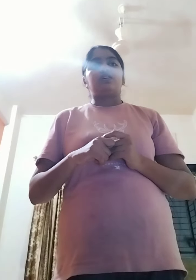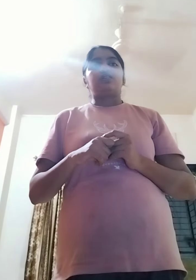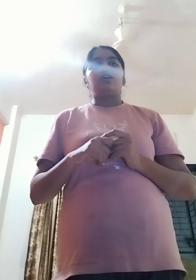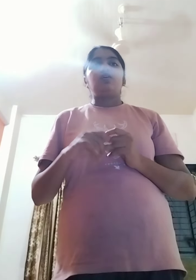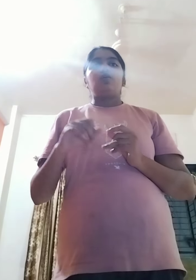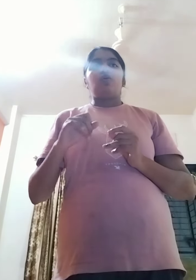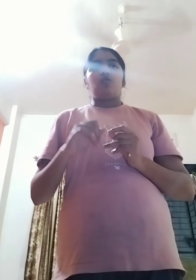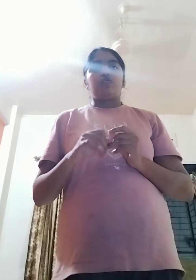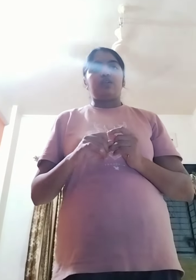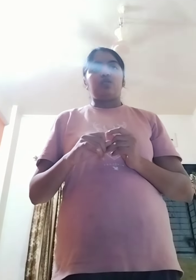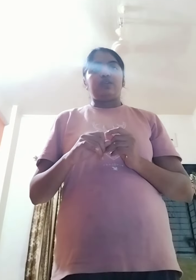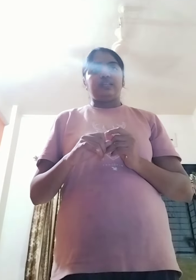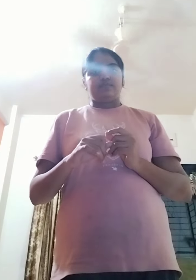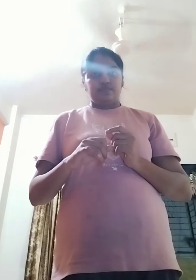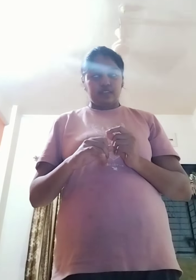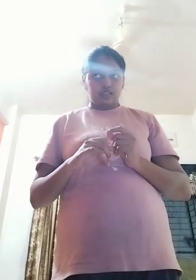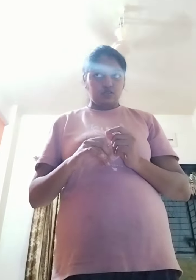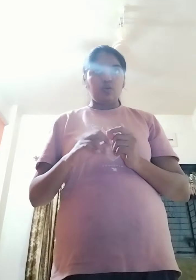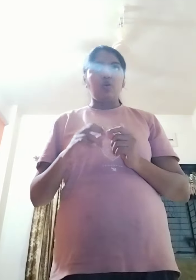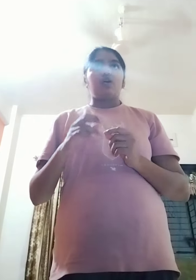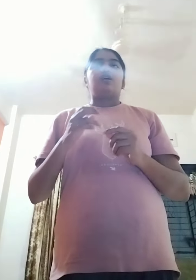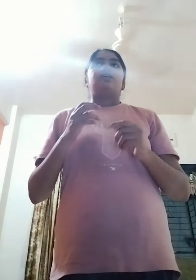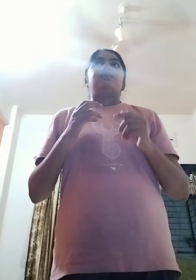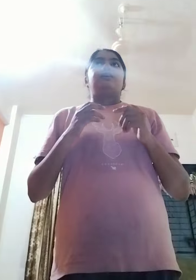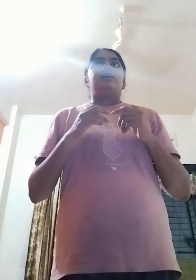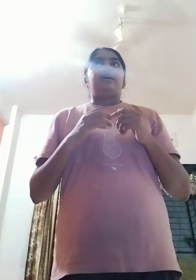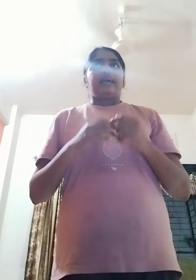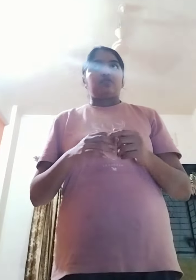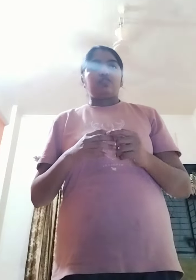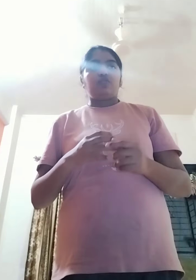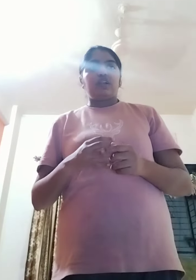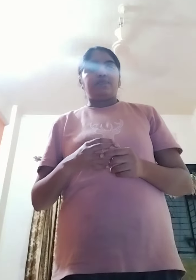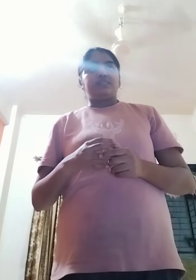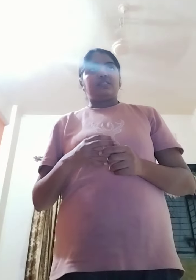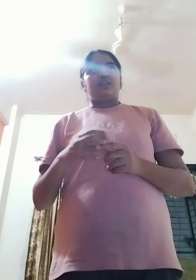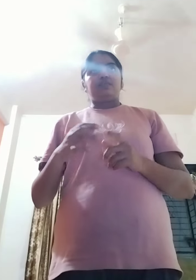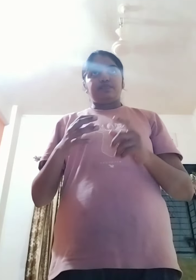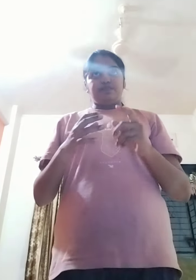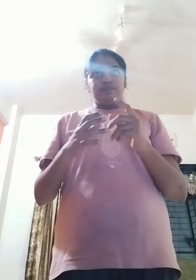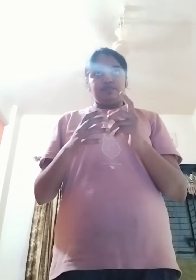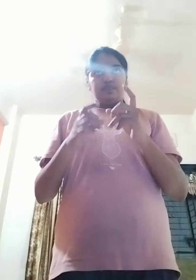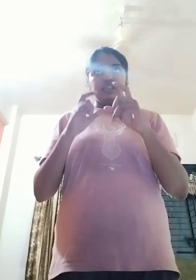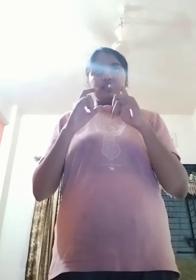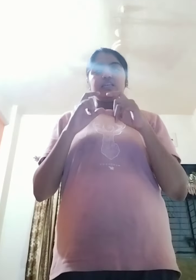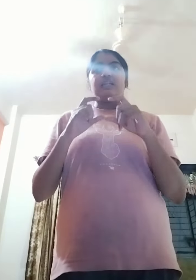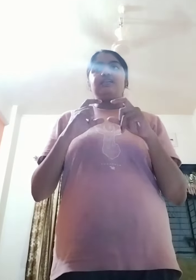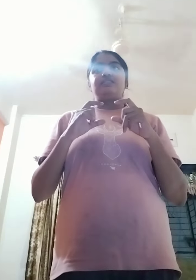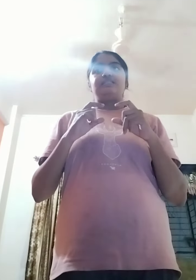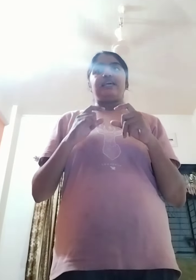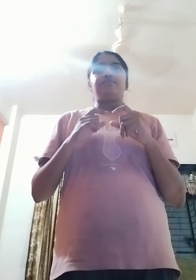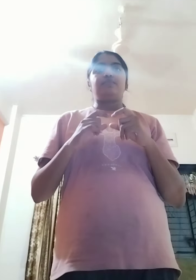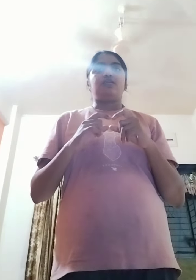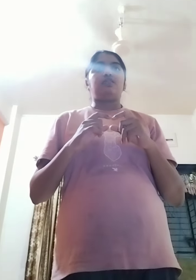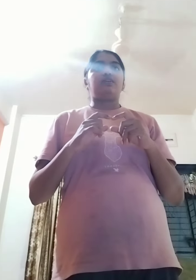constructor overloading. So actually what happens here, there are same